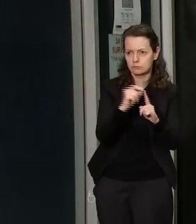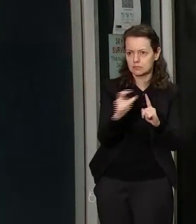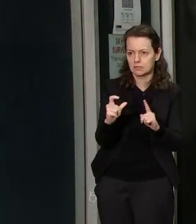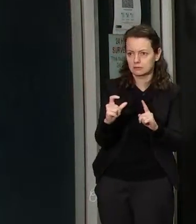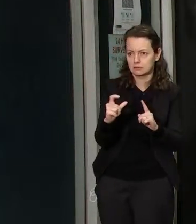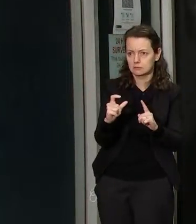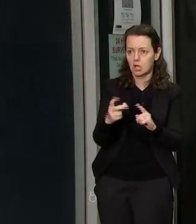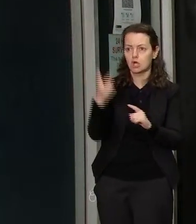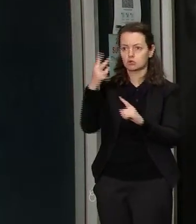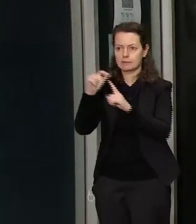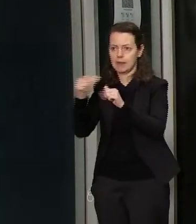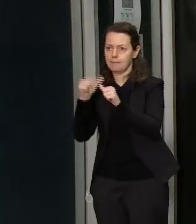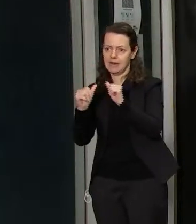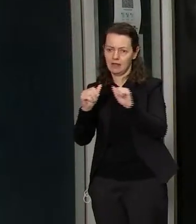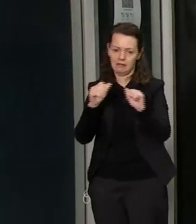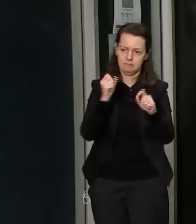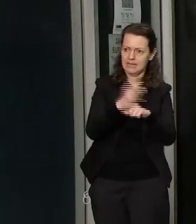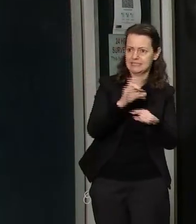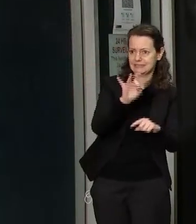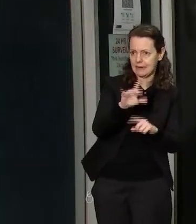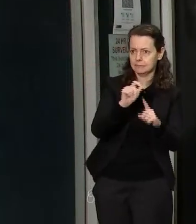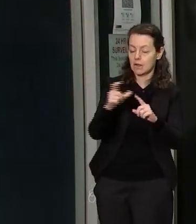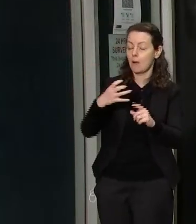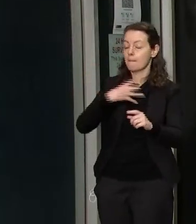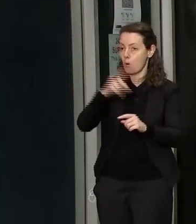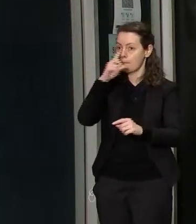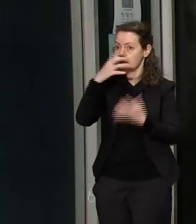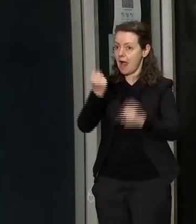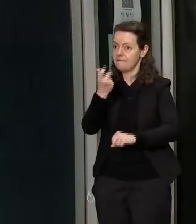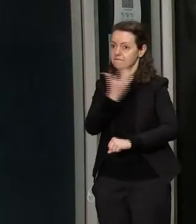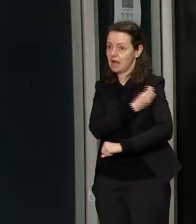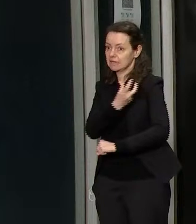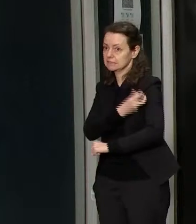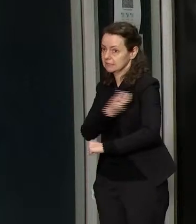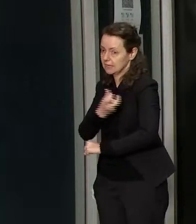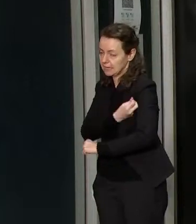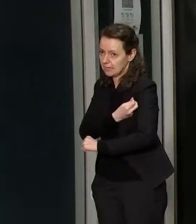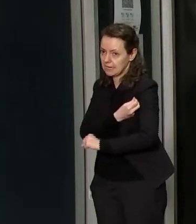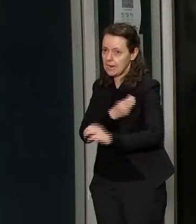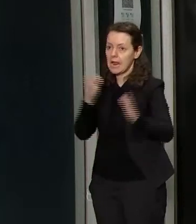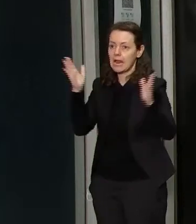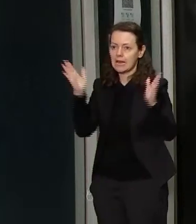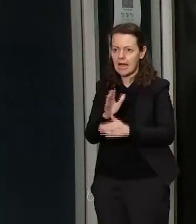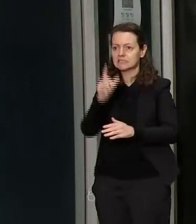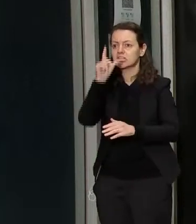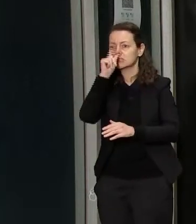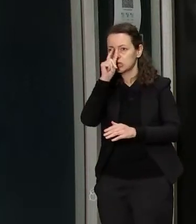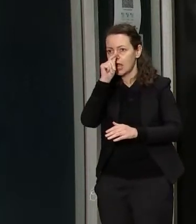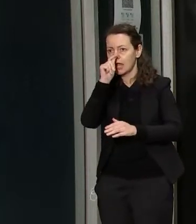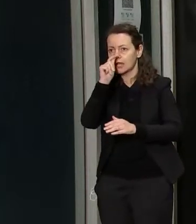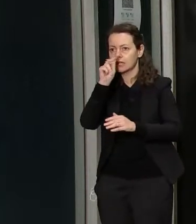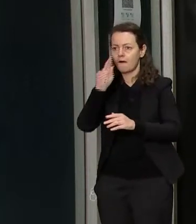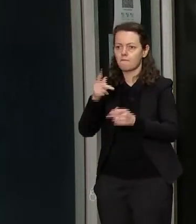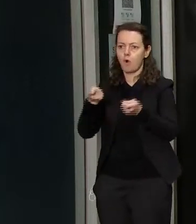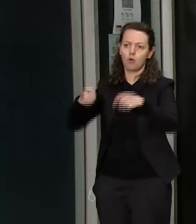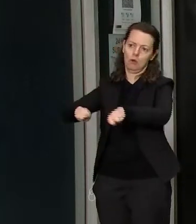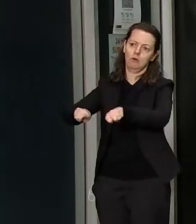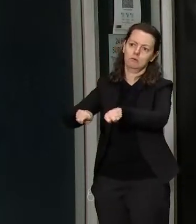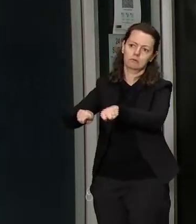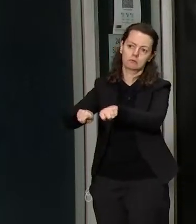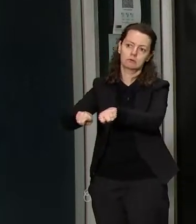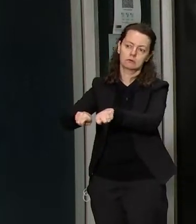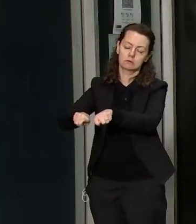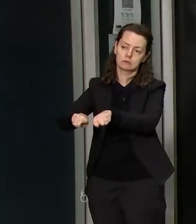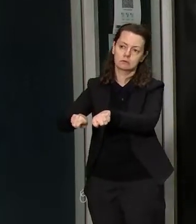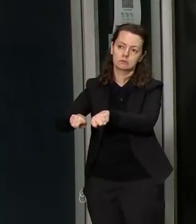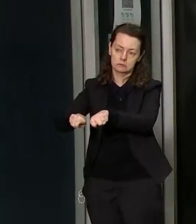better than 10, and so on. So the greater percentage of our population that is vaccinated, particularly fully